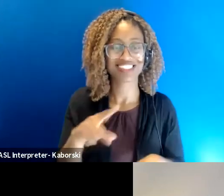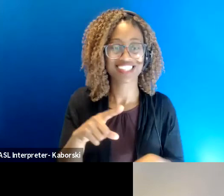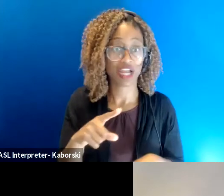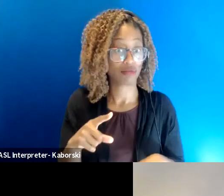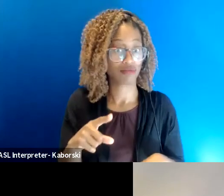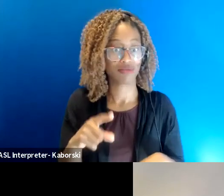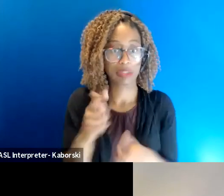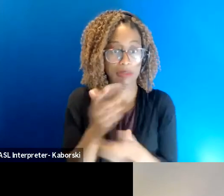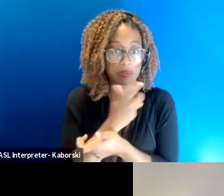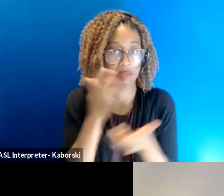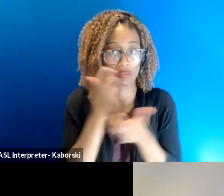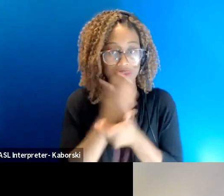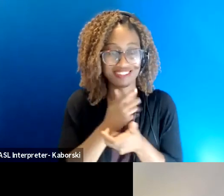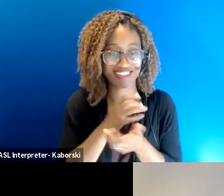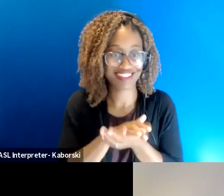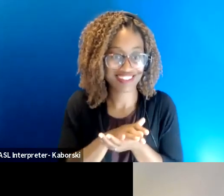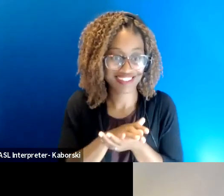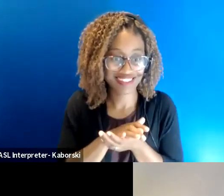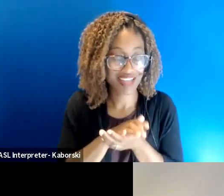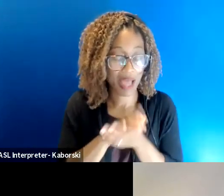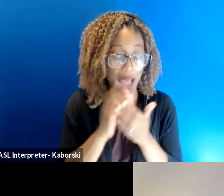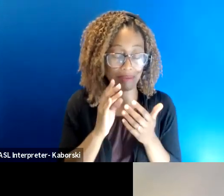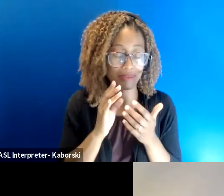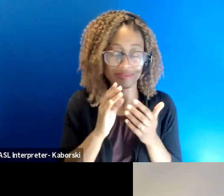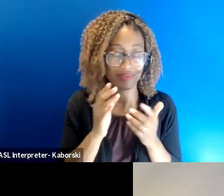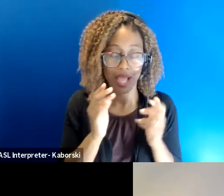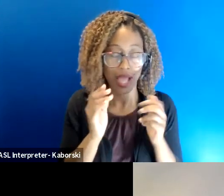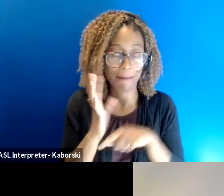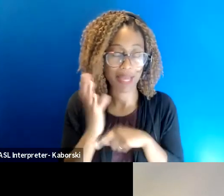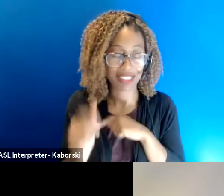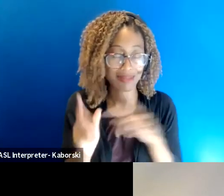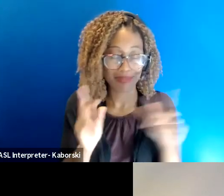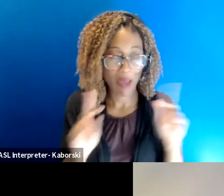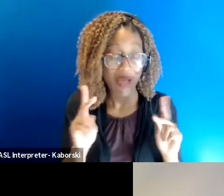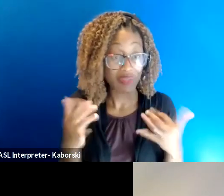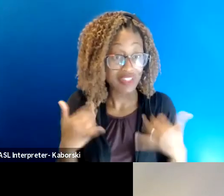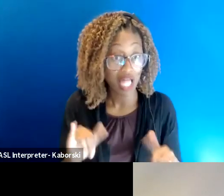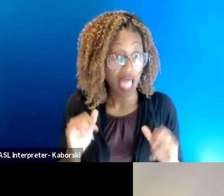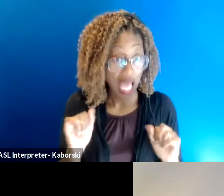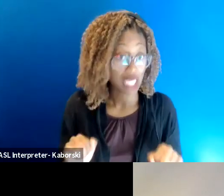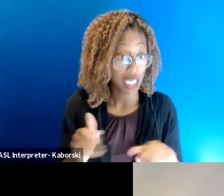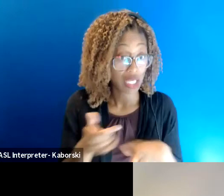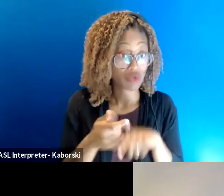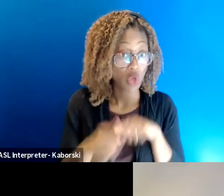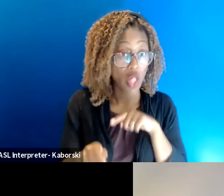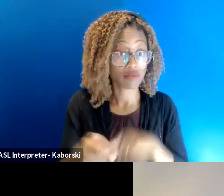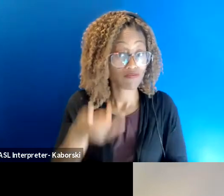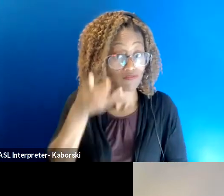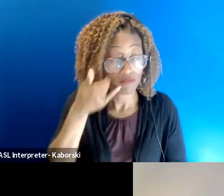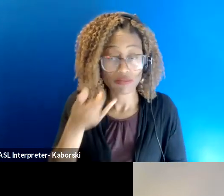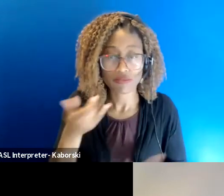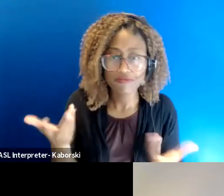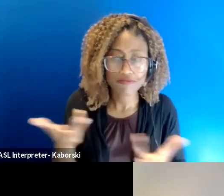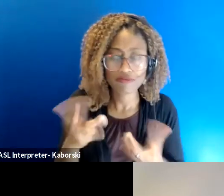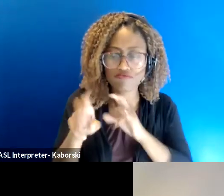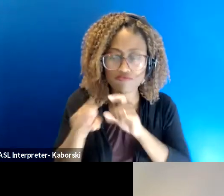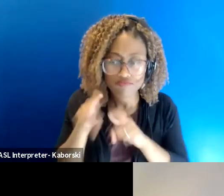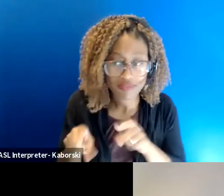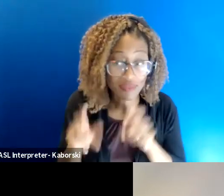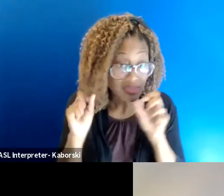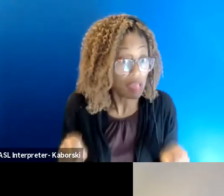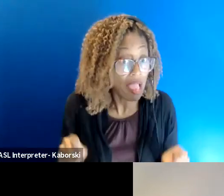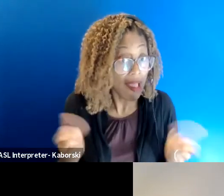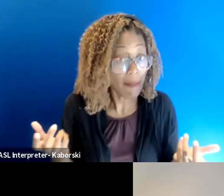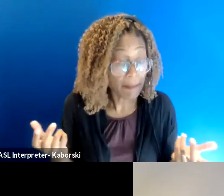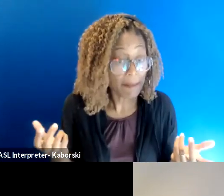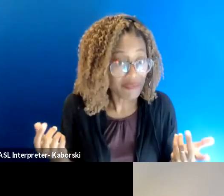amazing people. And we're still able to, we can still call them, ask them questions.